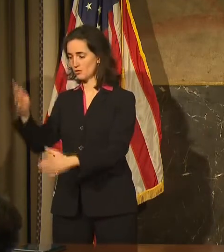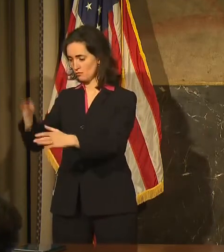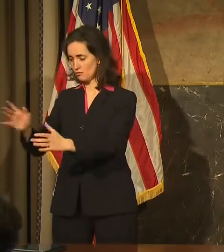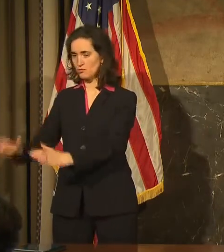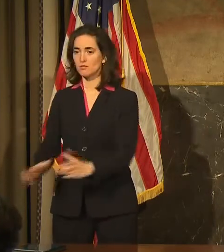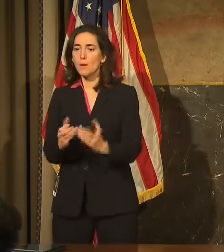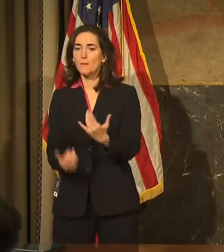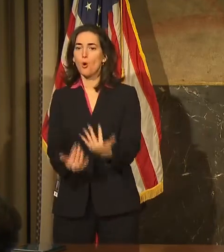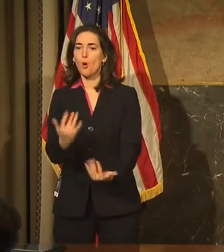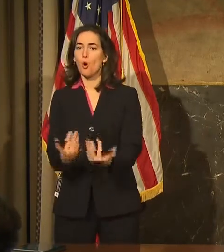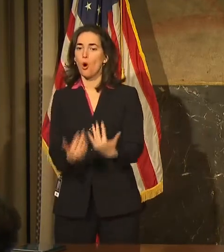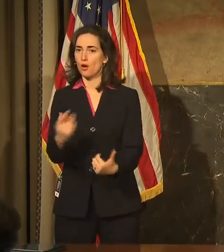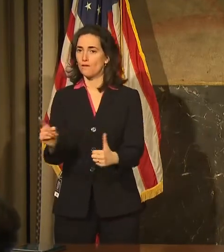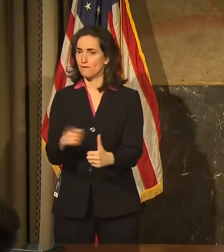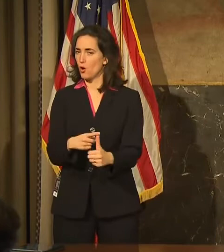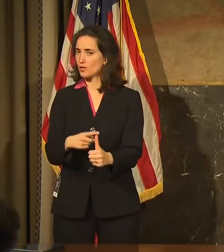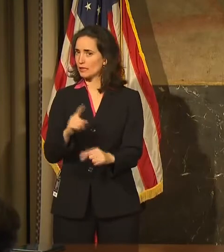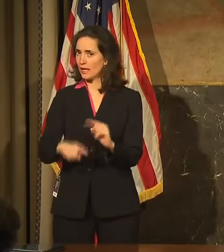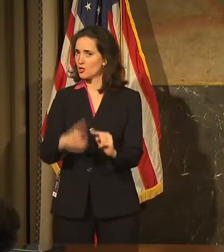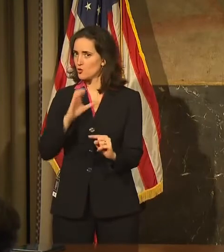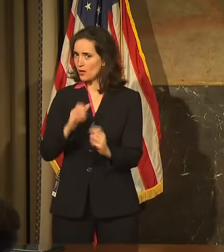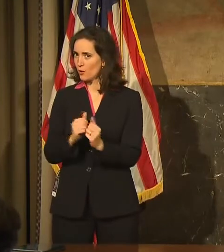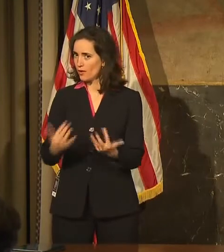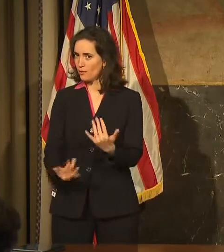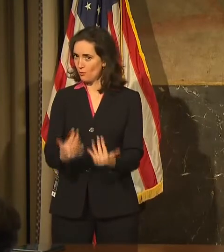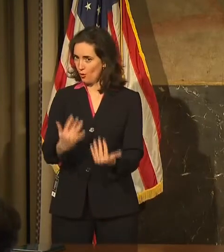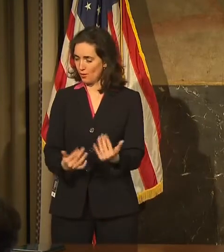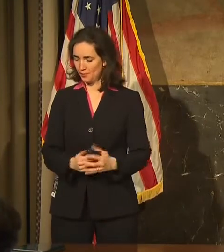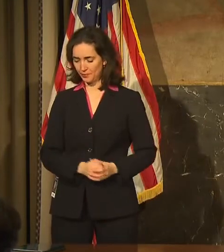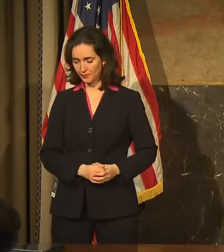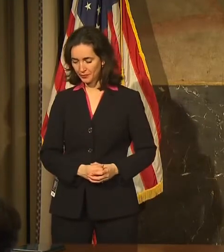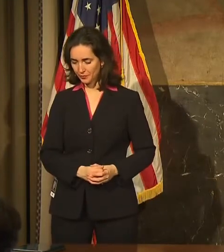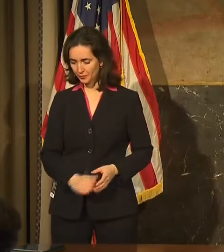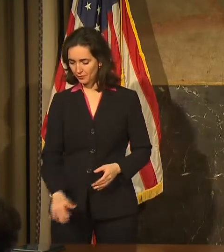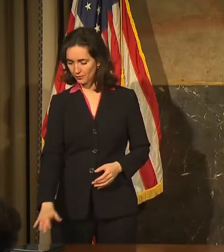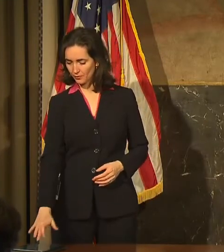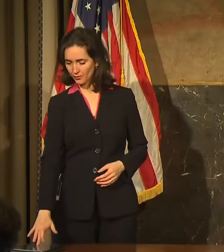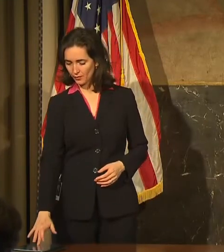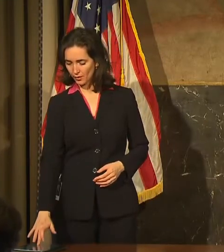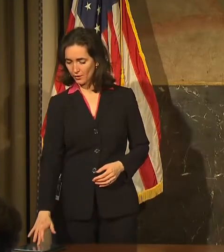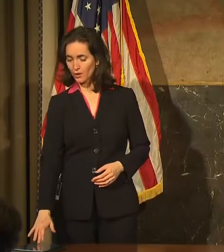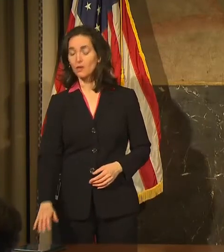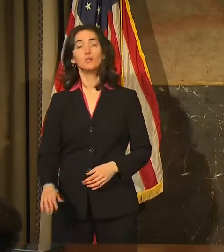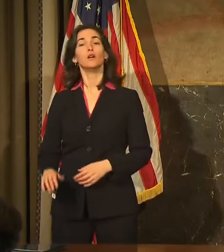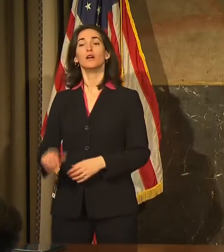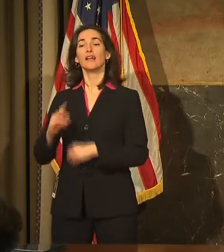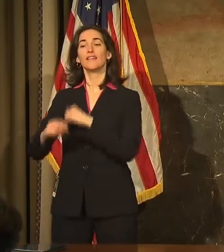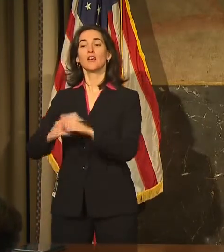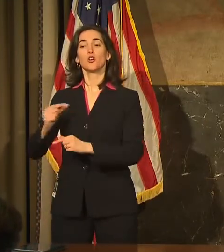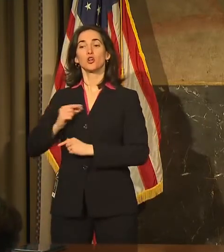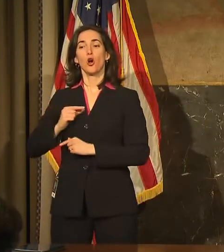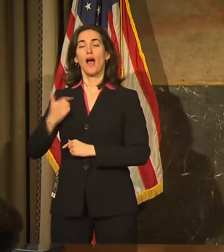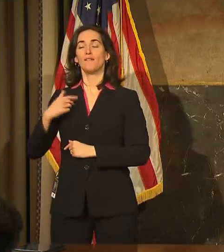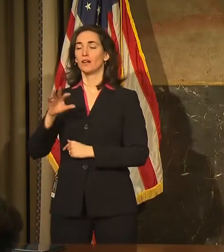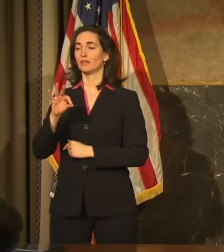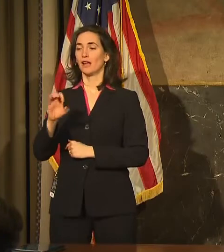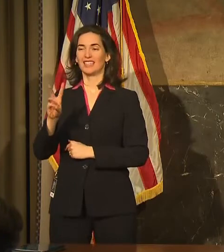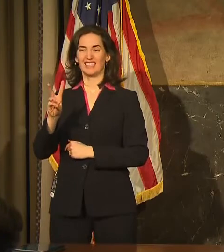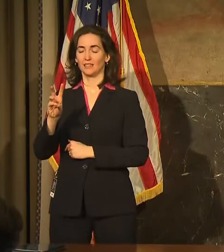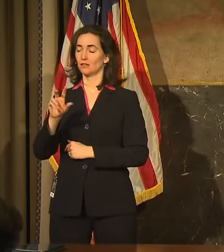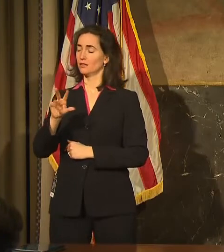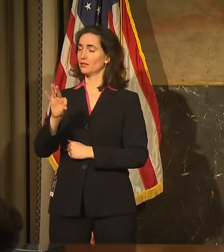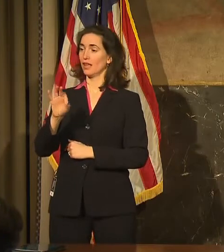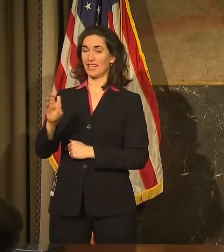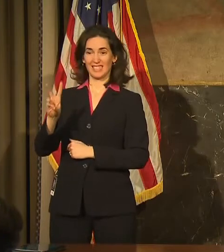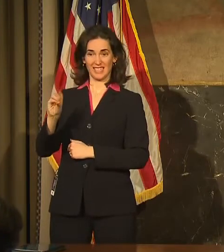The National Guard currently has more than 960 soldiers and airmen activated in support of emergency operations,